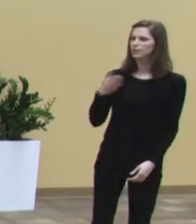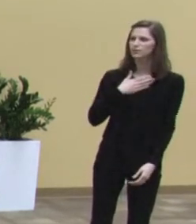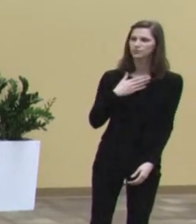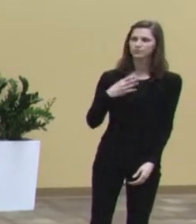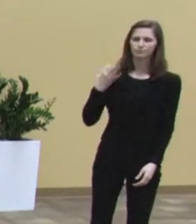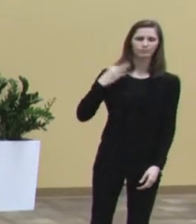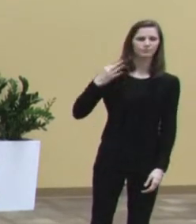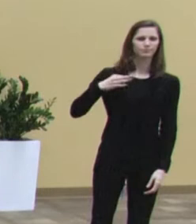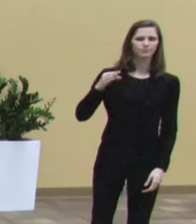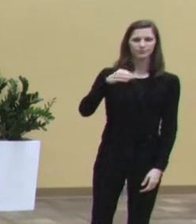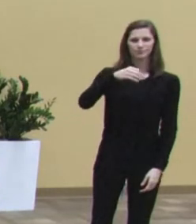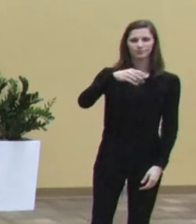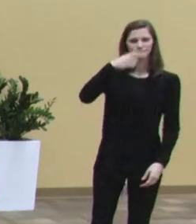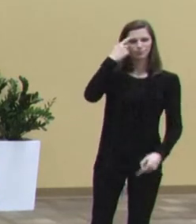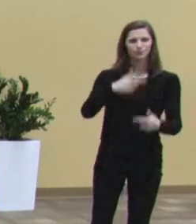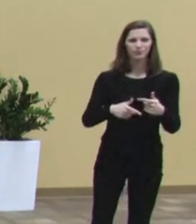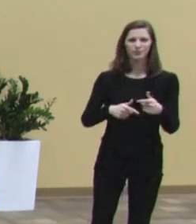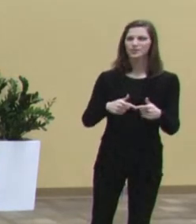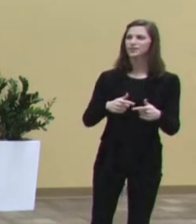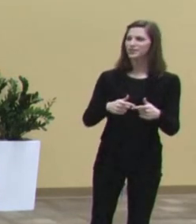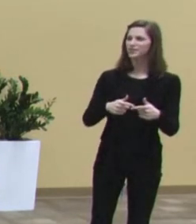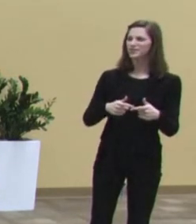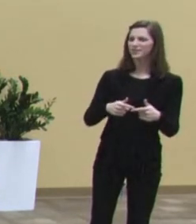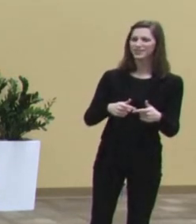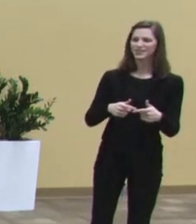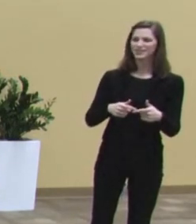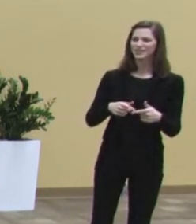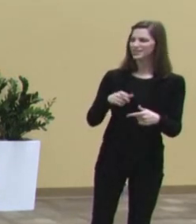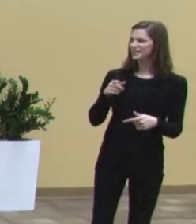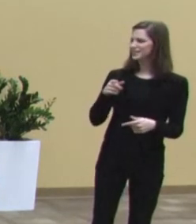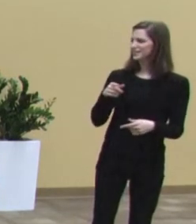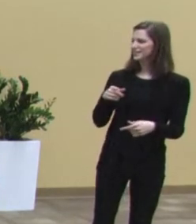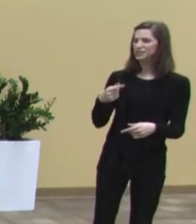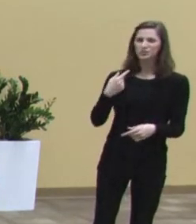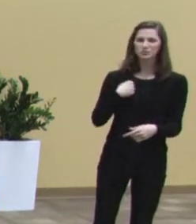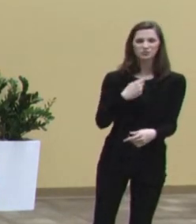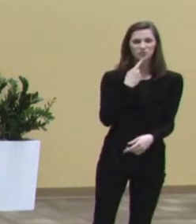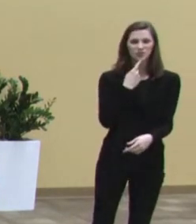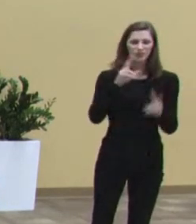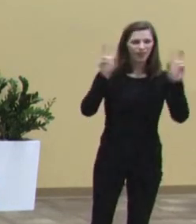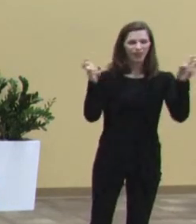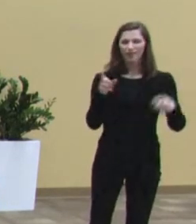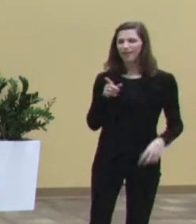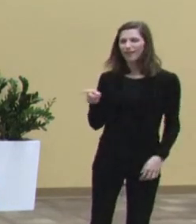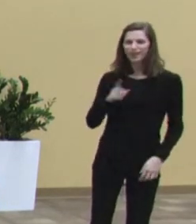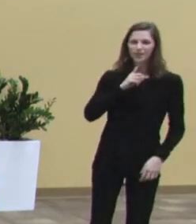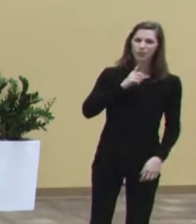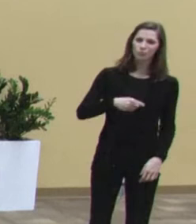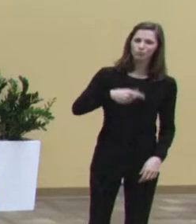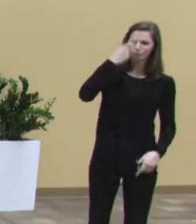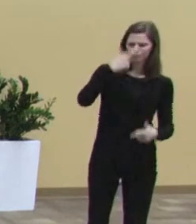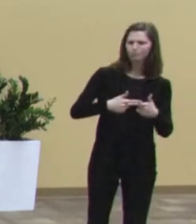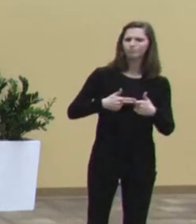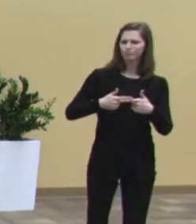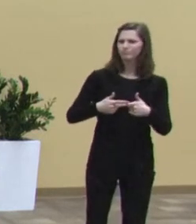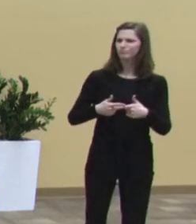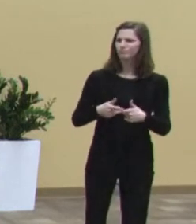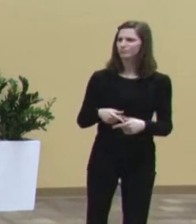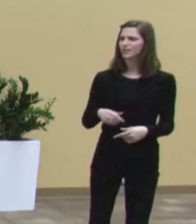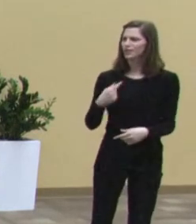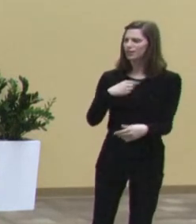Fraternity Incorporated. And I just say he's a real brother who is really focused on how does he move